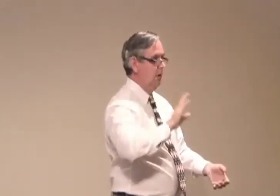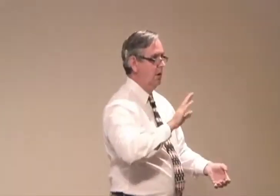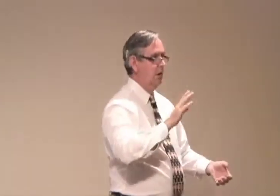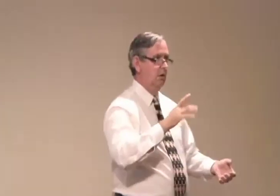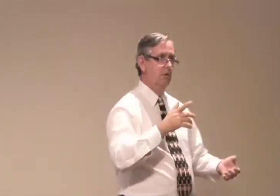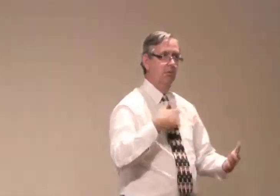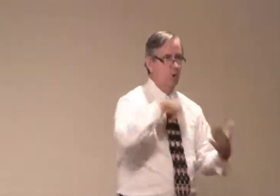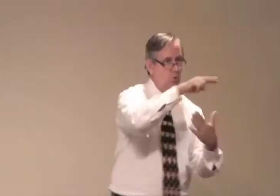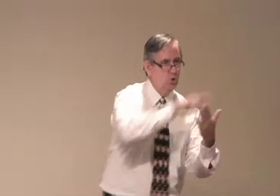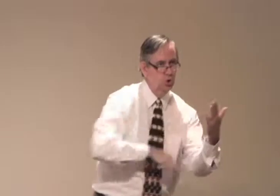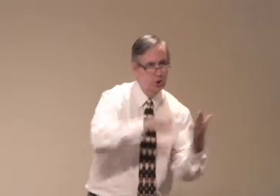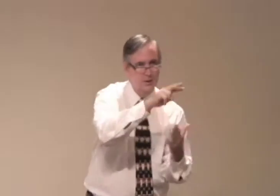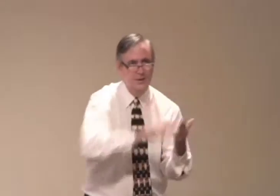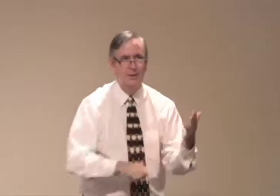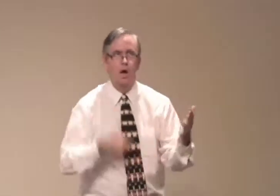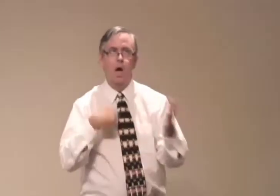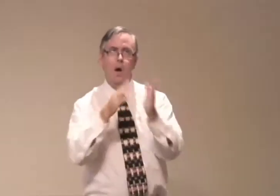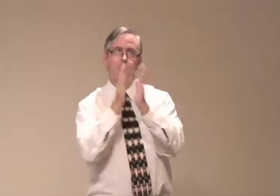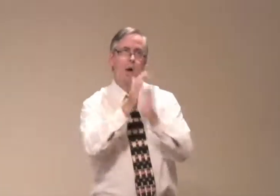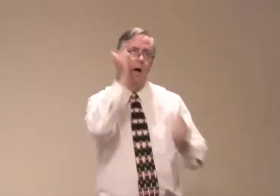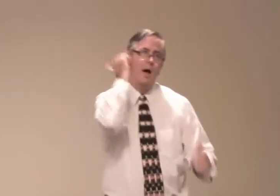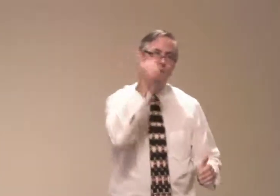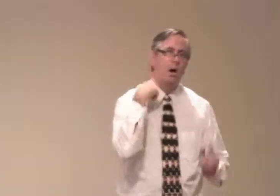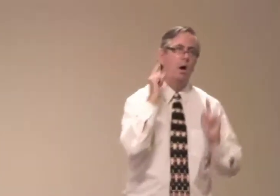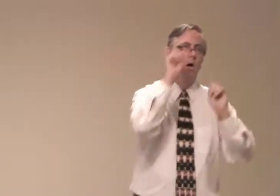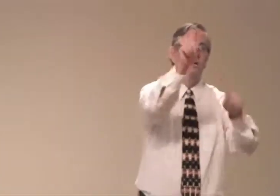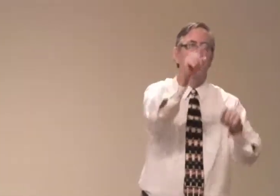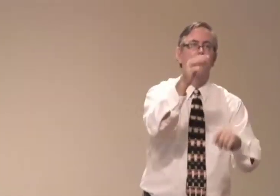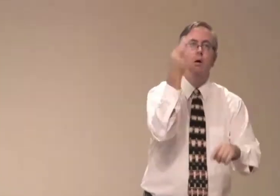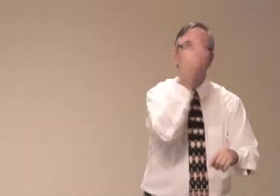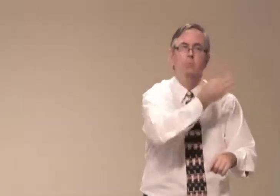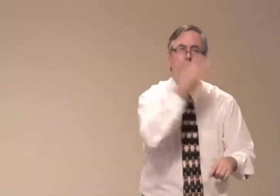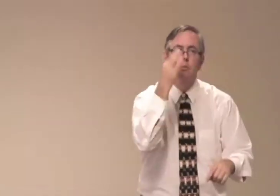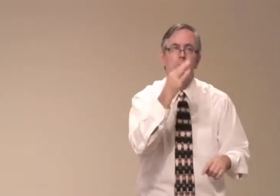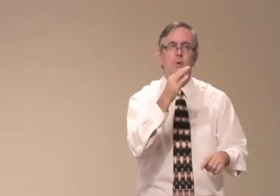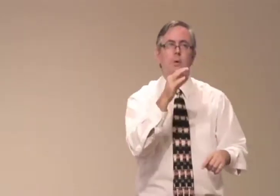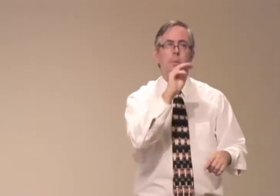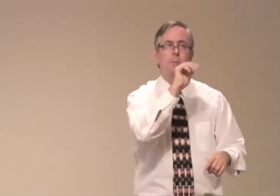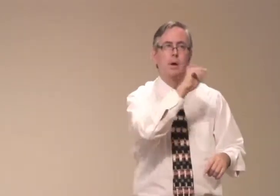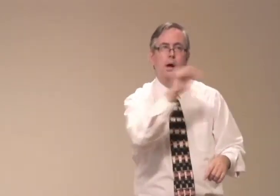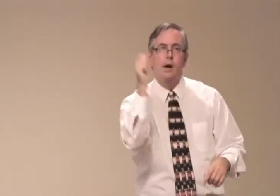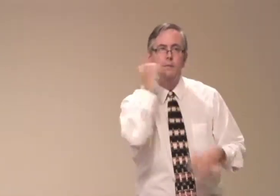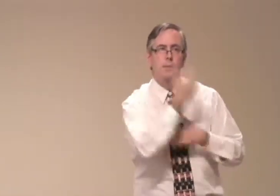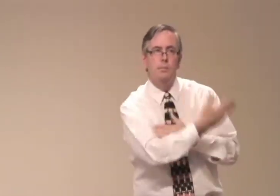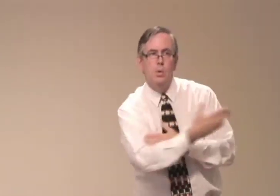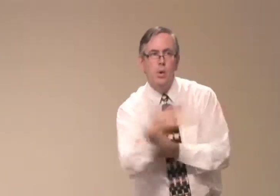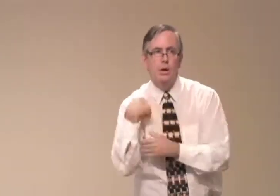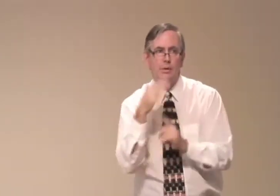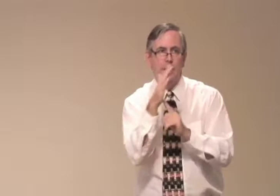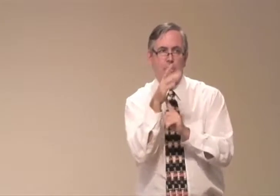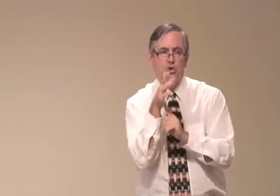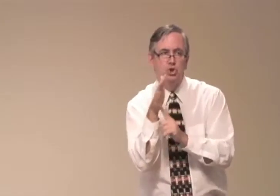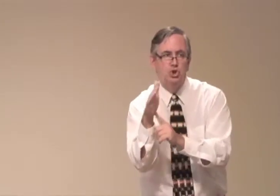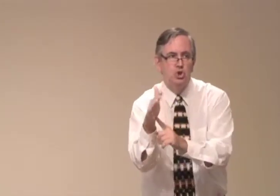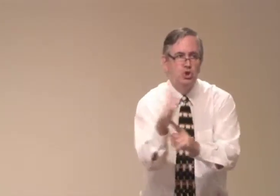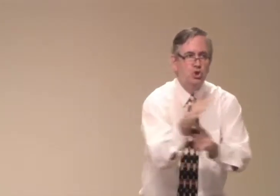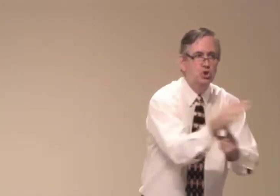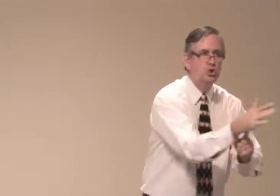I believe in God and I read my Bible and I pray every day and I take communion or I go to mass and